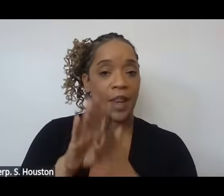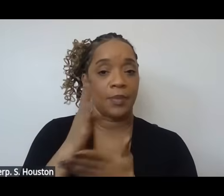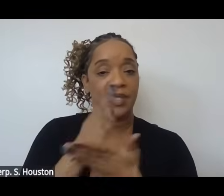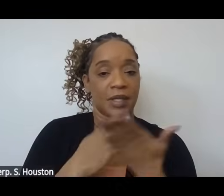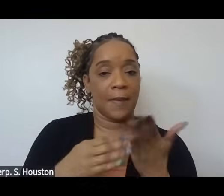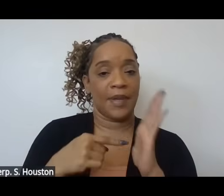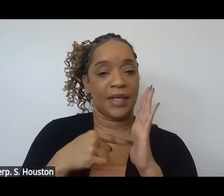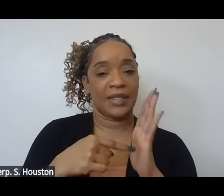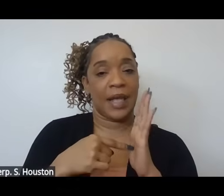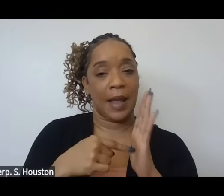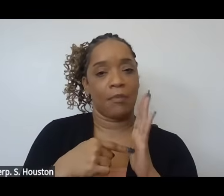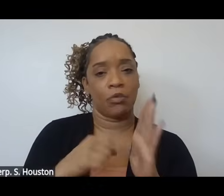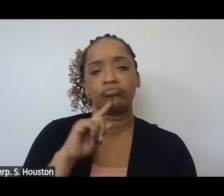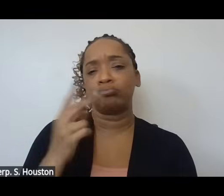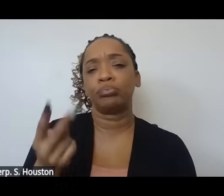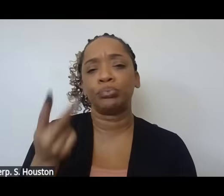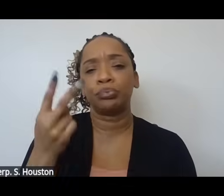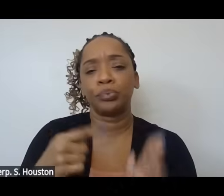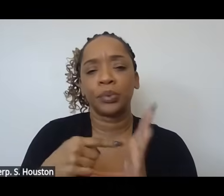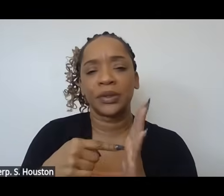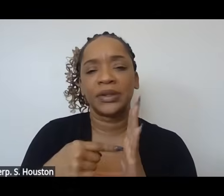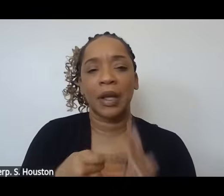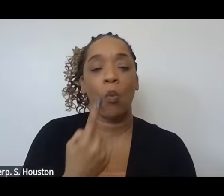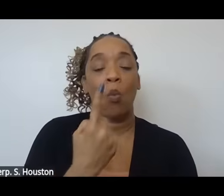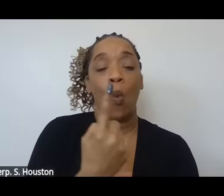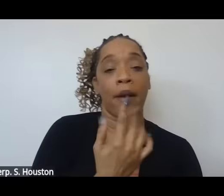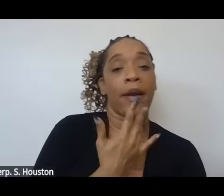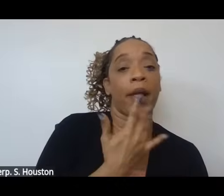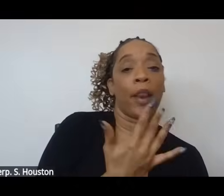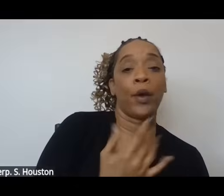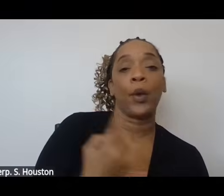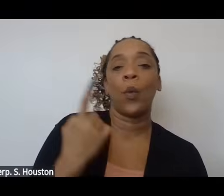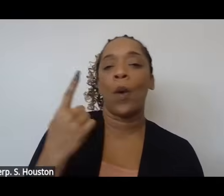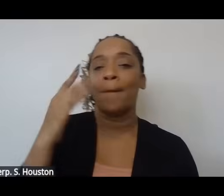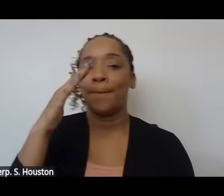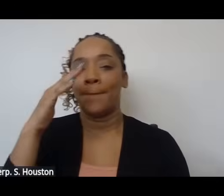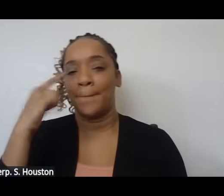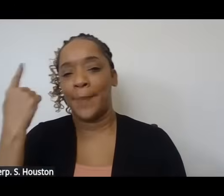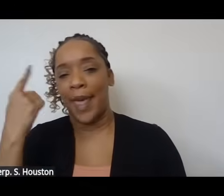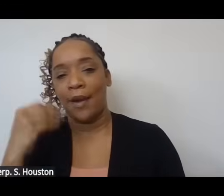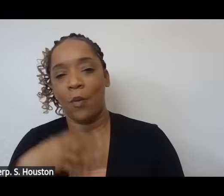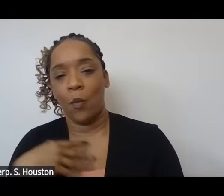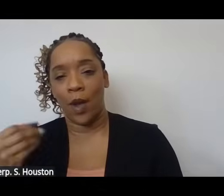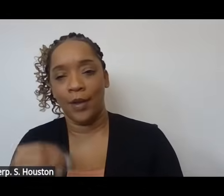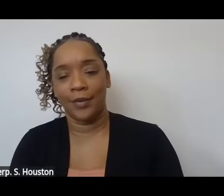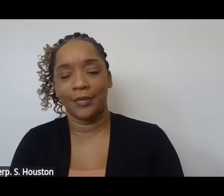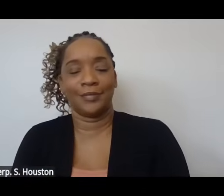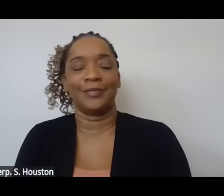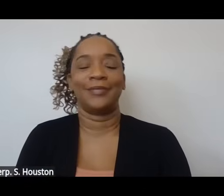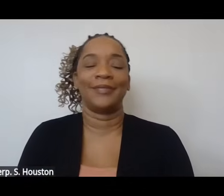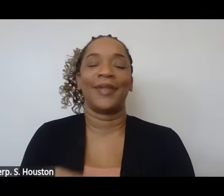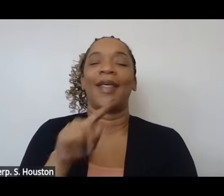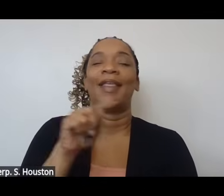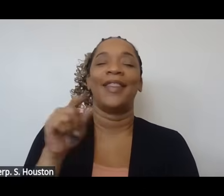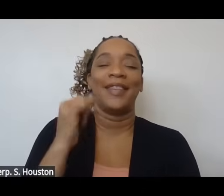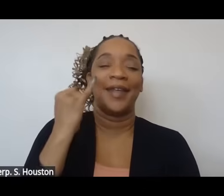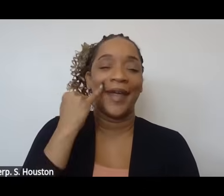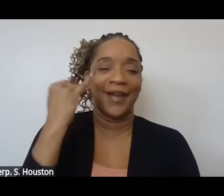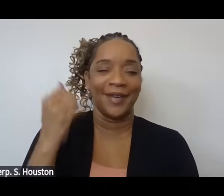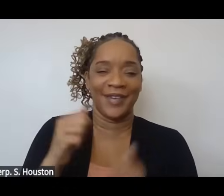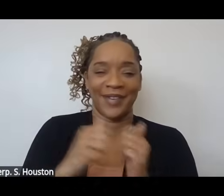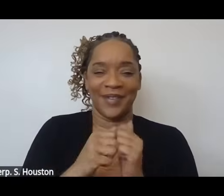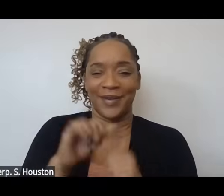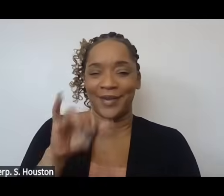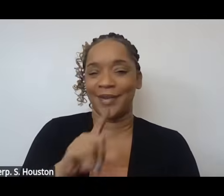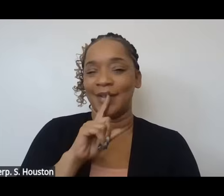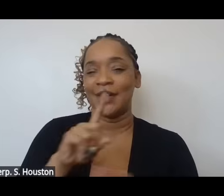just one color version, one black and white version. The idea with this is to use